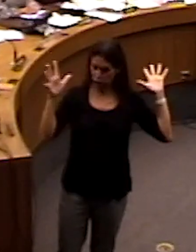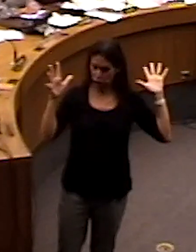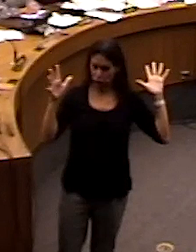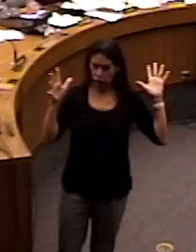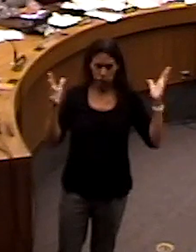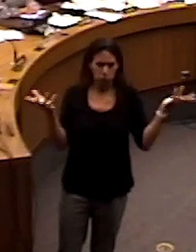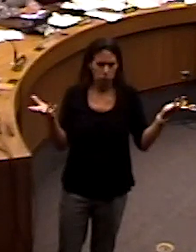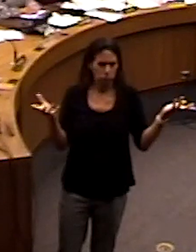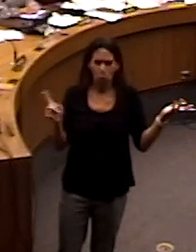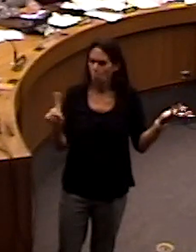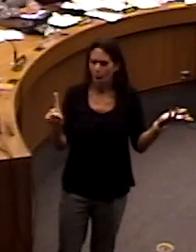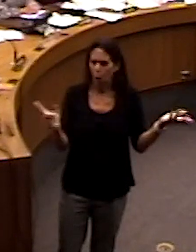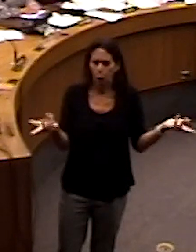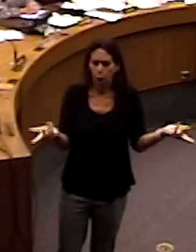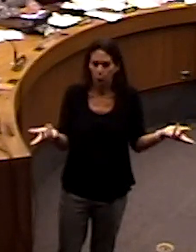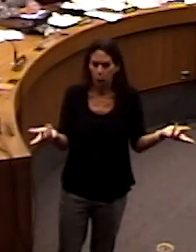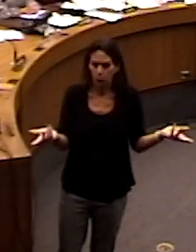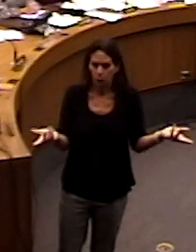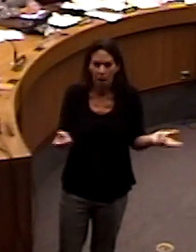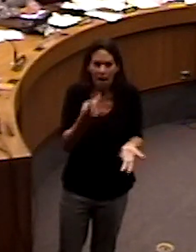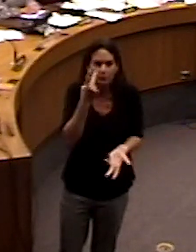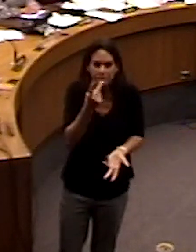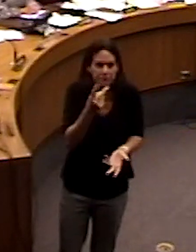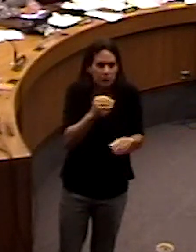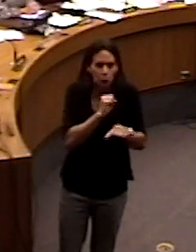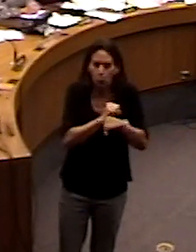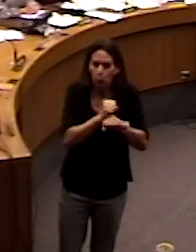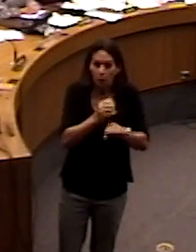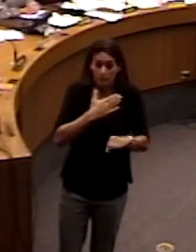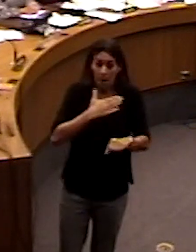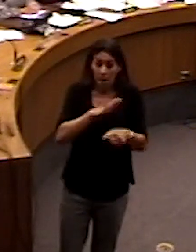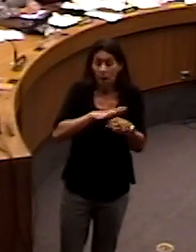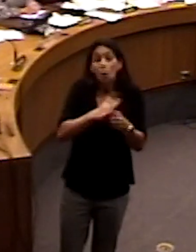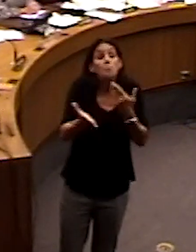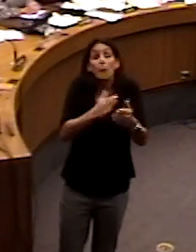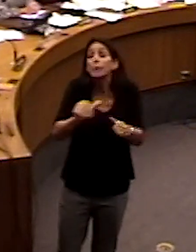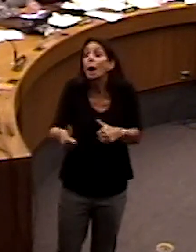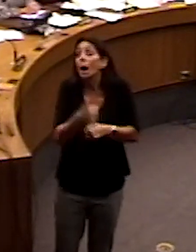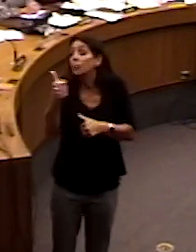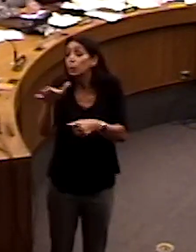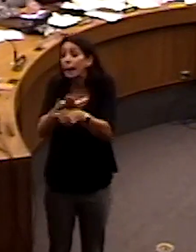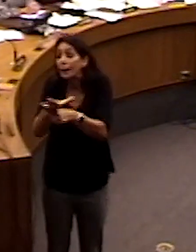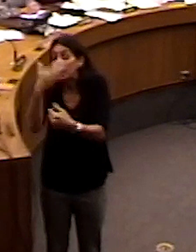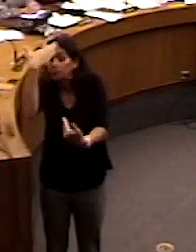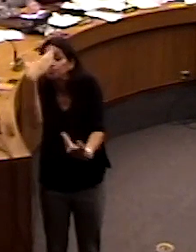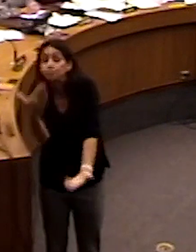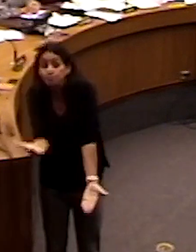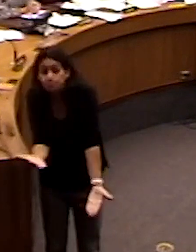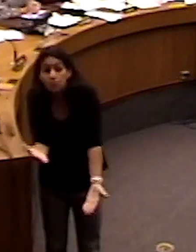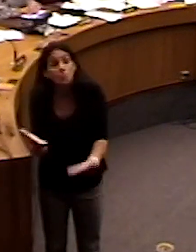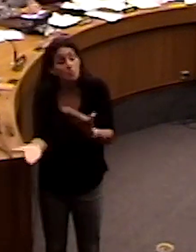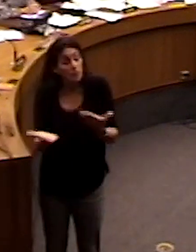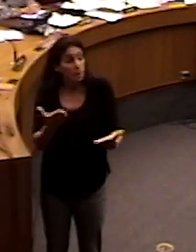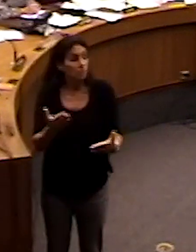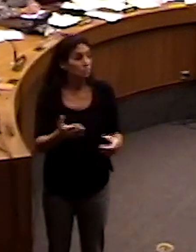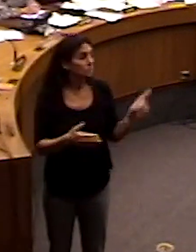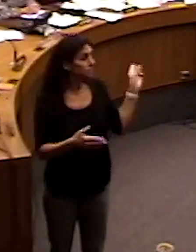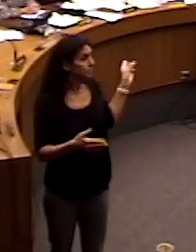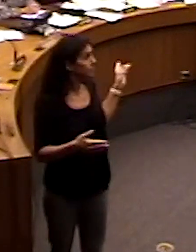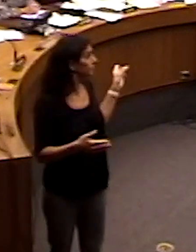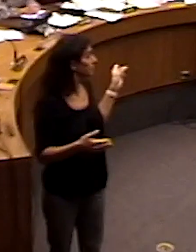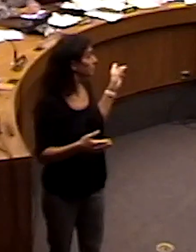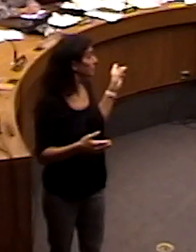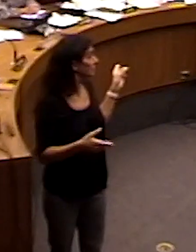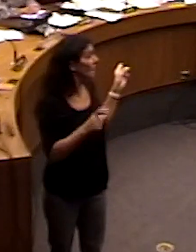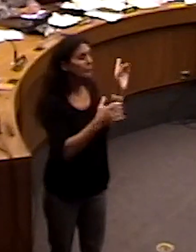idea where that is because we haven't seen that kind of work done. It could have happened in a section of the park that we're not aware of. We don't know. Have you contacted